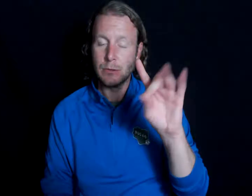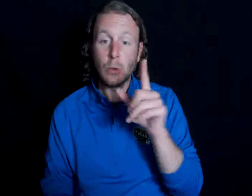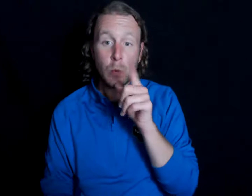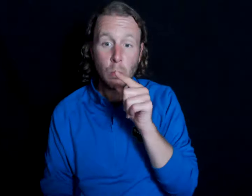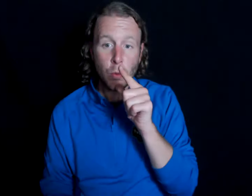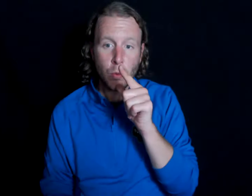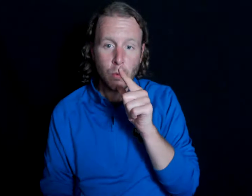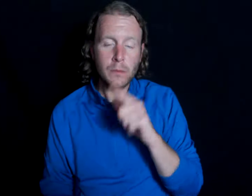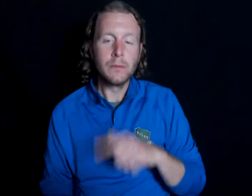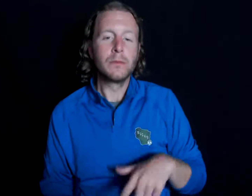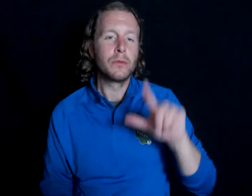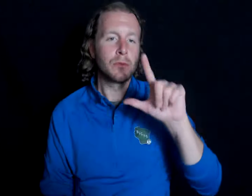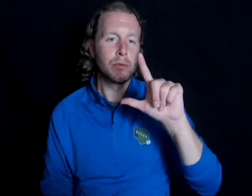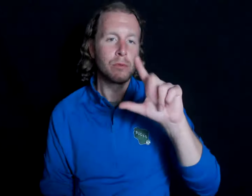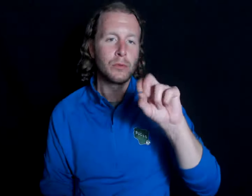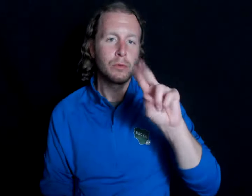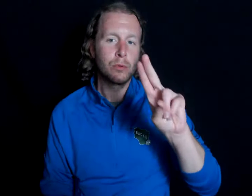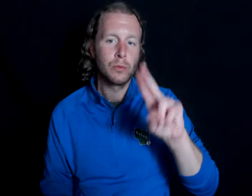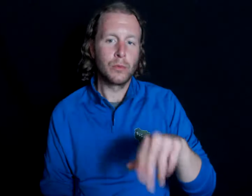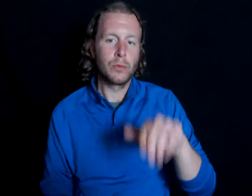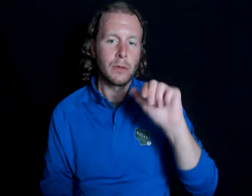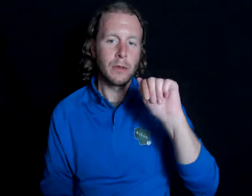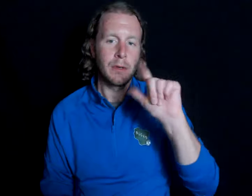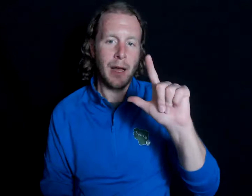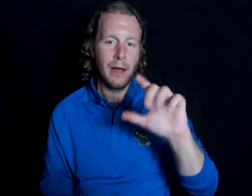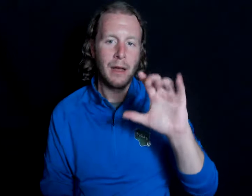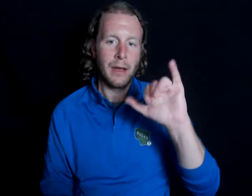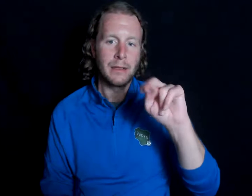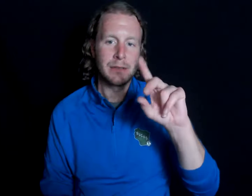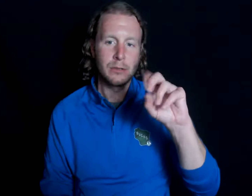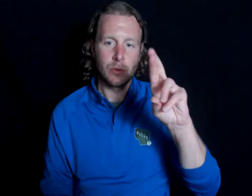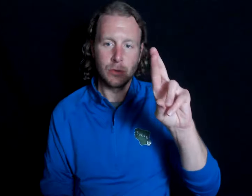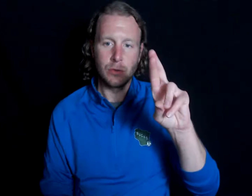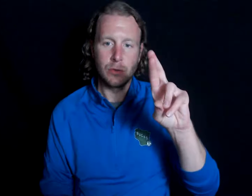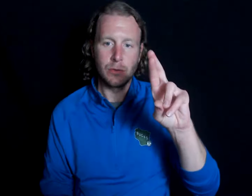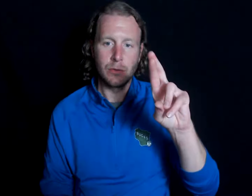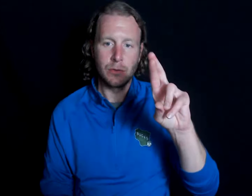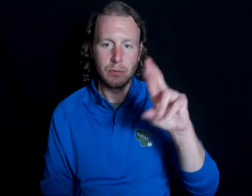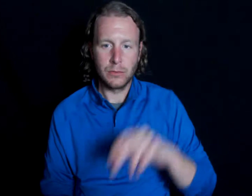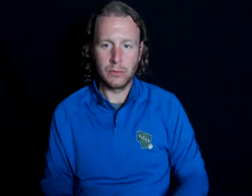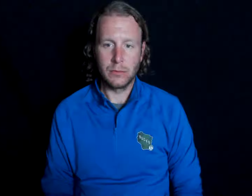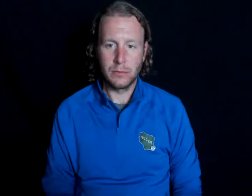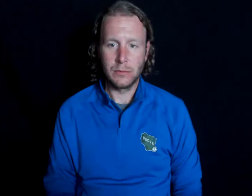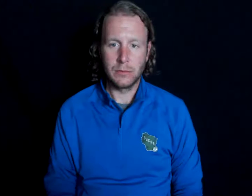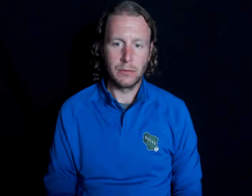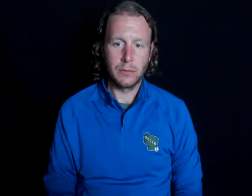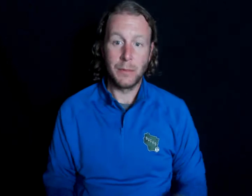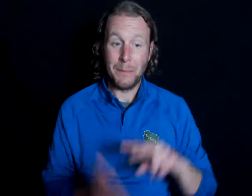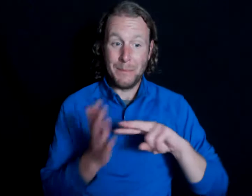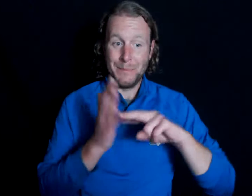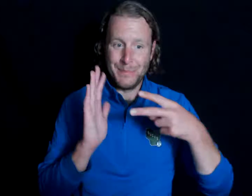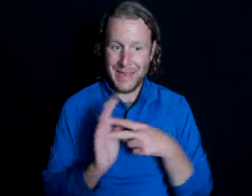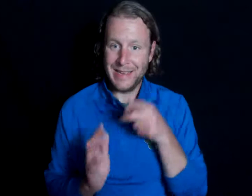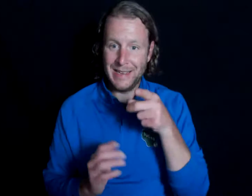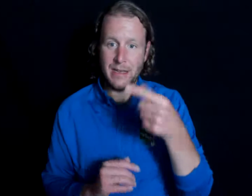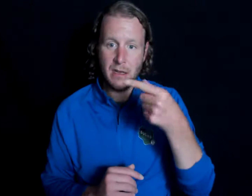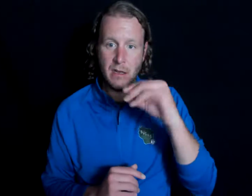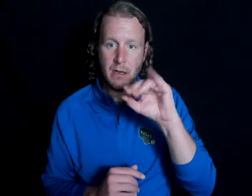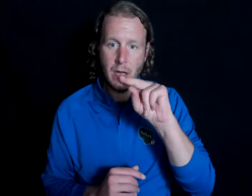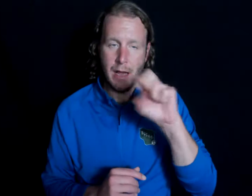So he needs 3 rebounds in the fourth quarter. He's got a good chance of doing that. That's going to be an offensive foul against